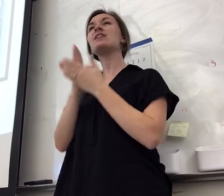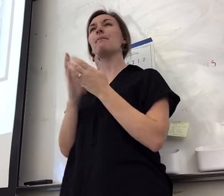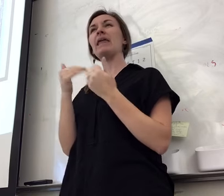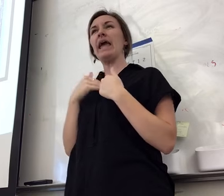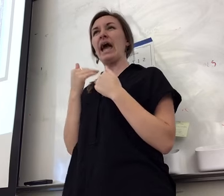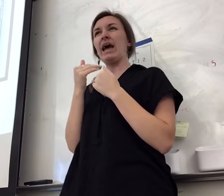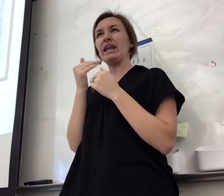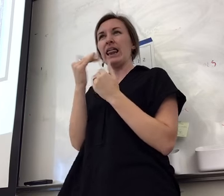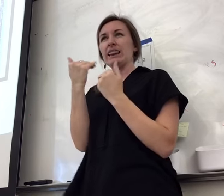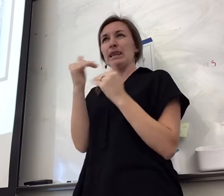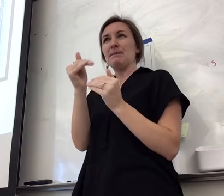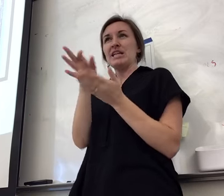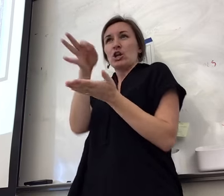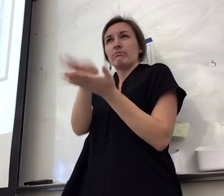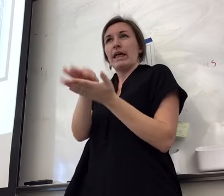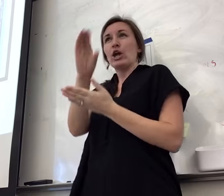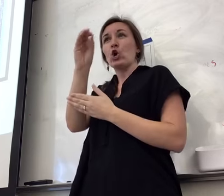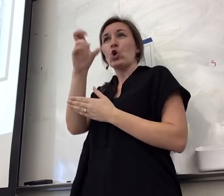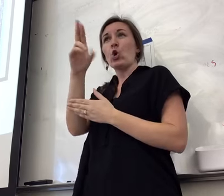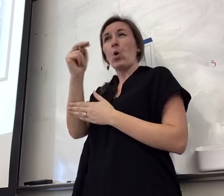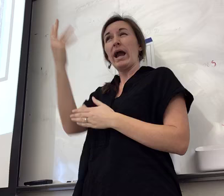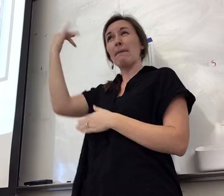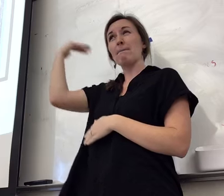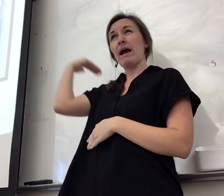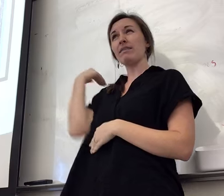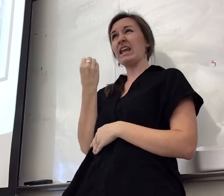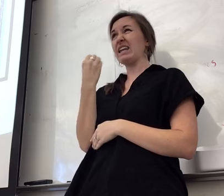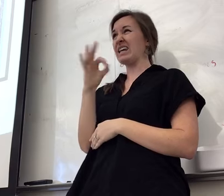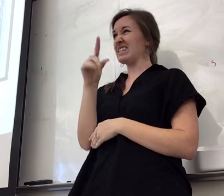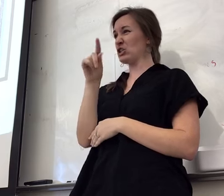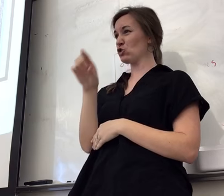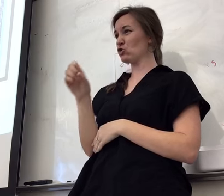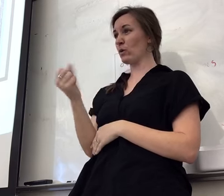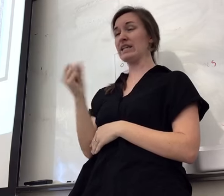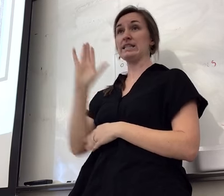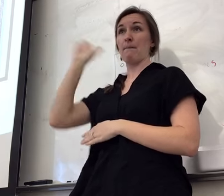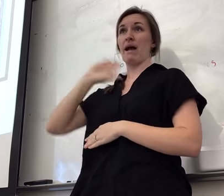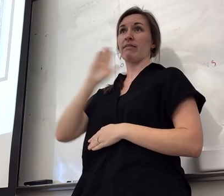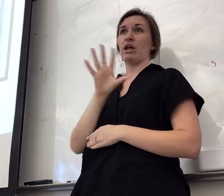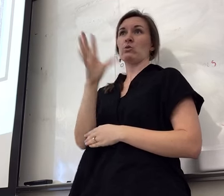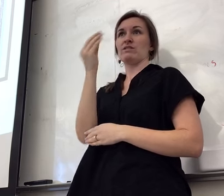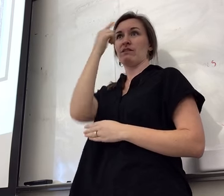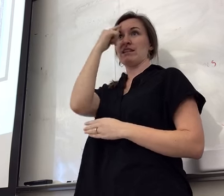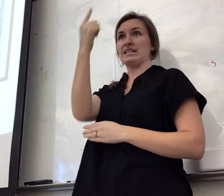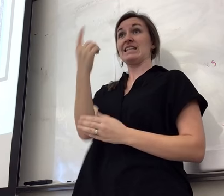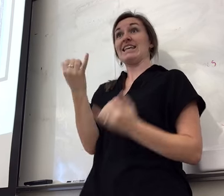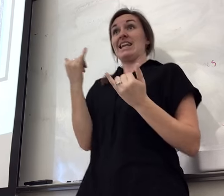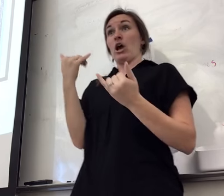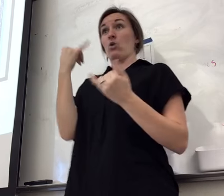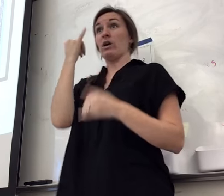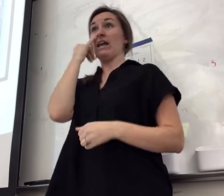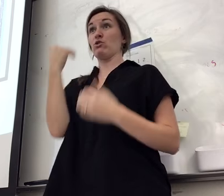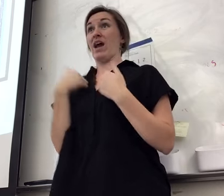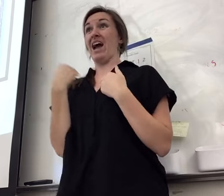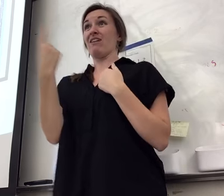the 20s that was worth back then the equivalent of 50 cents. And now, if you have one, it's worth almost